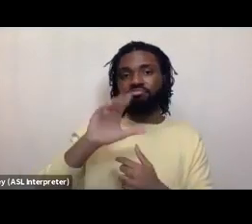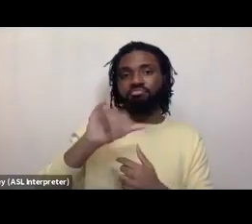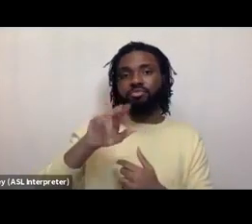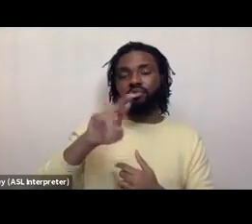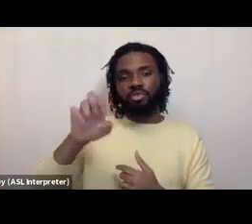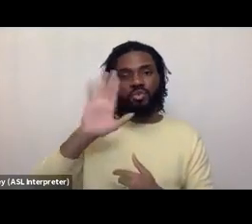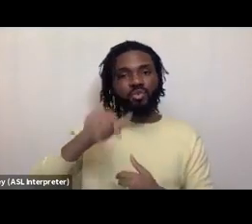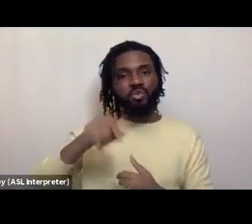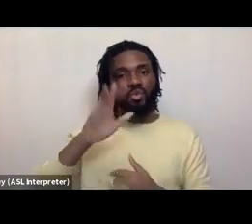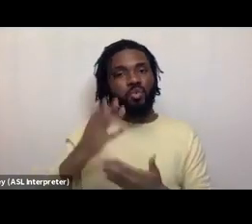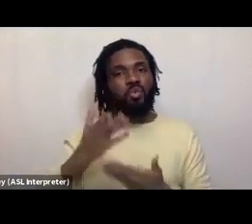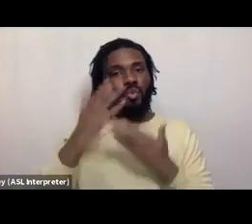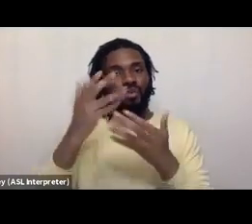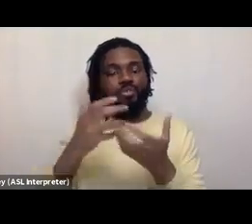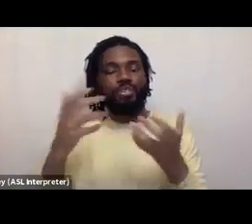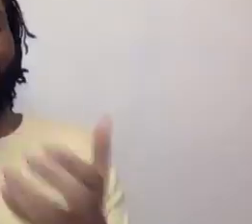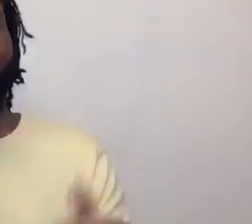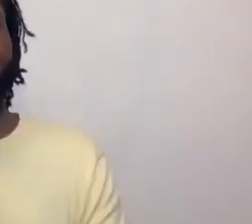lot.